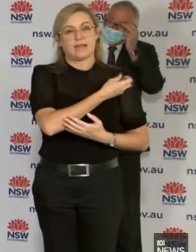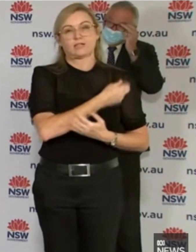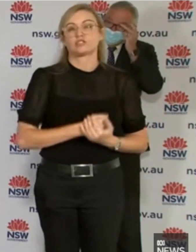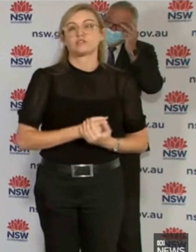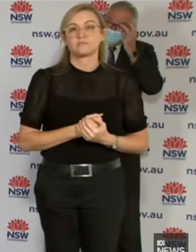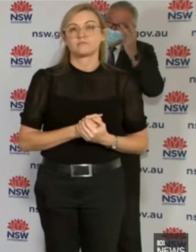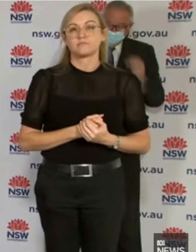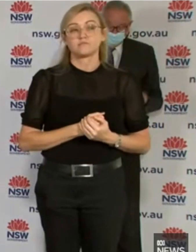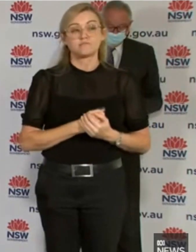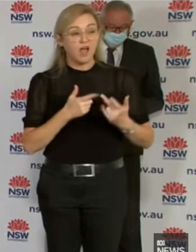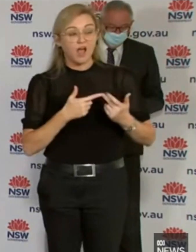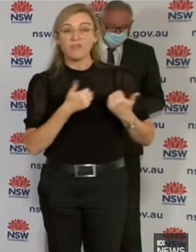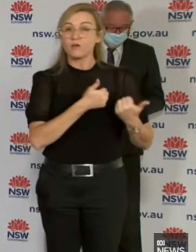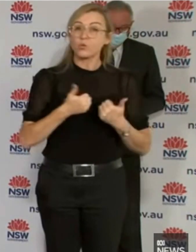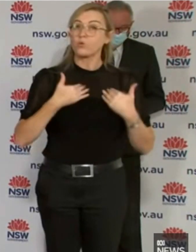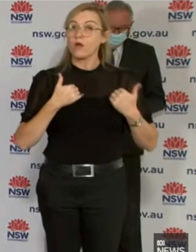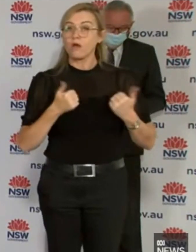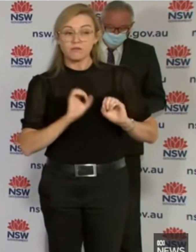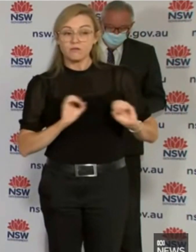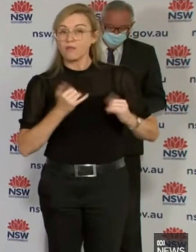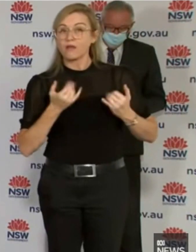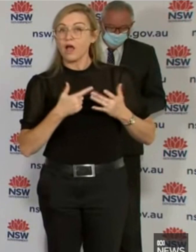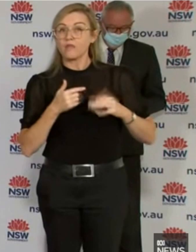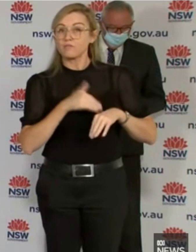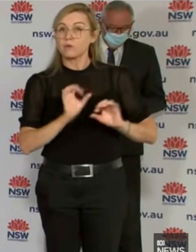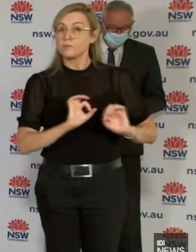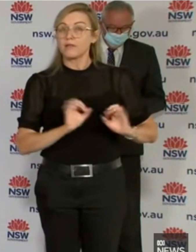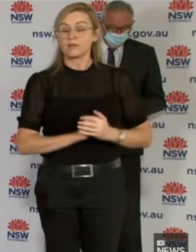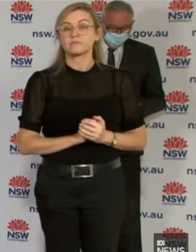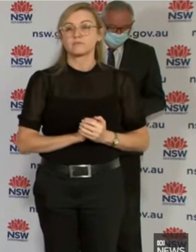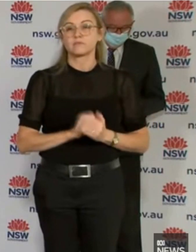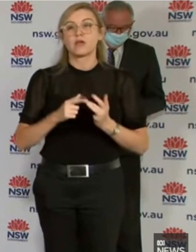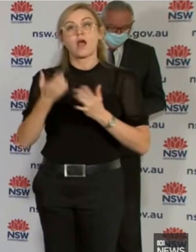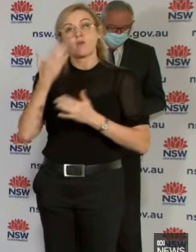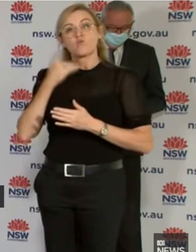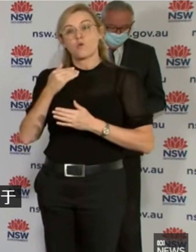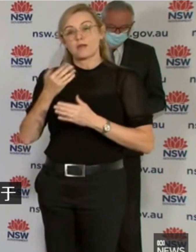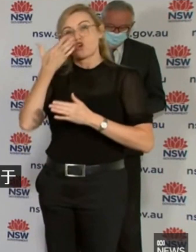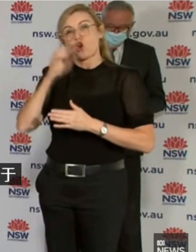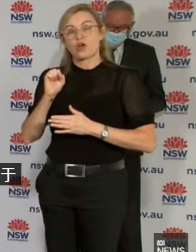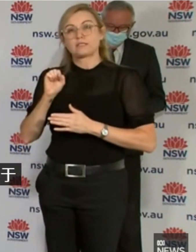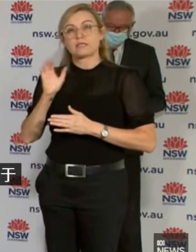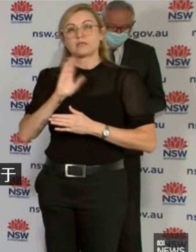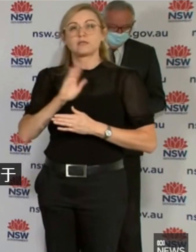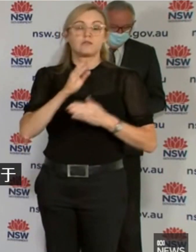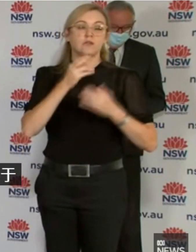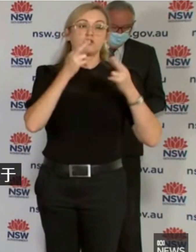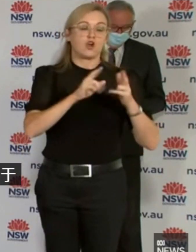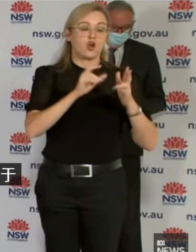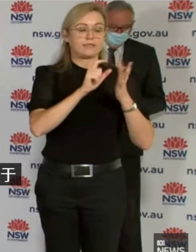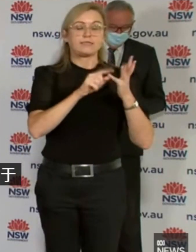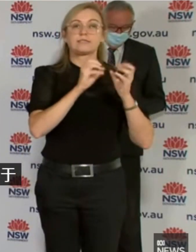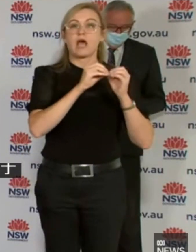and was otherwise in reasonably good health. A woman in her 90s from Dubbo died at the St Mary's Villa Aged